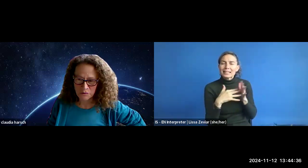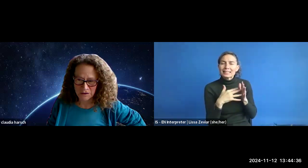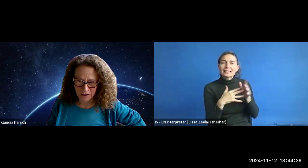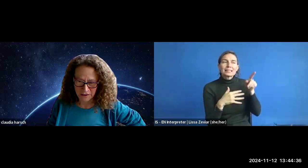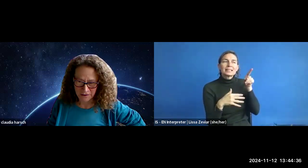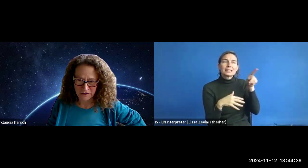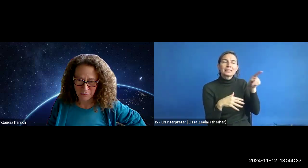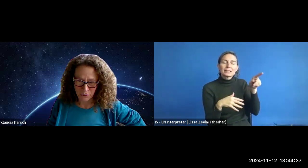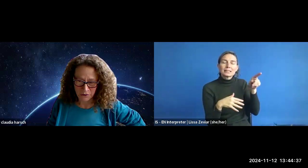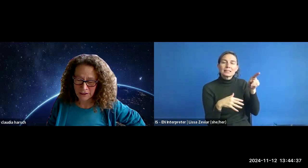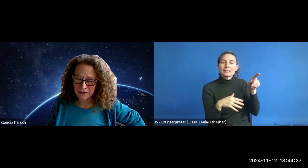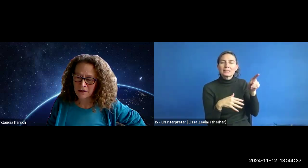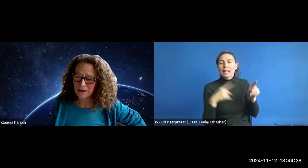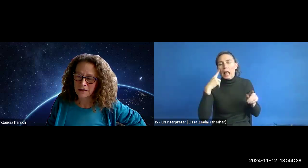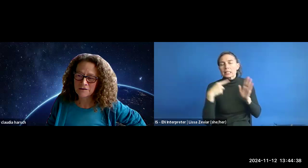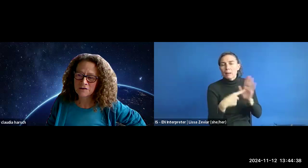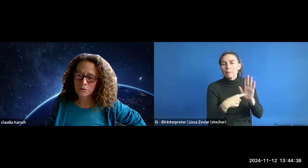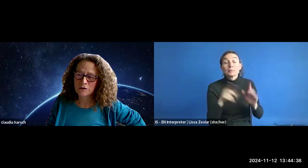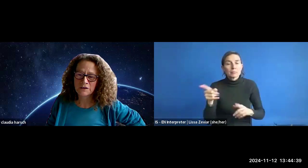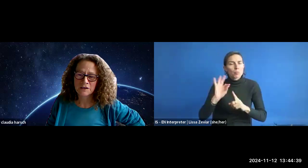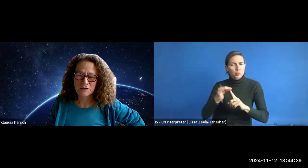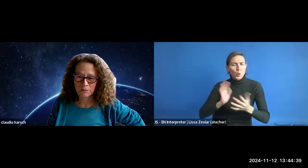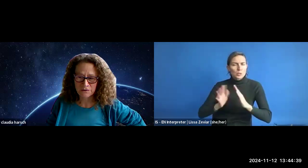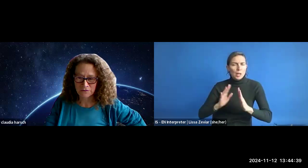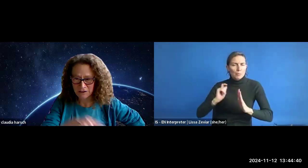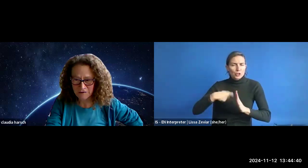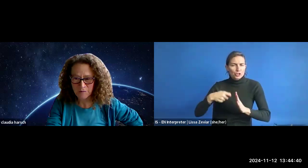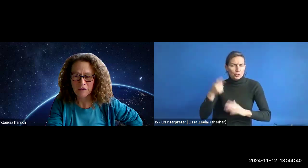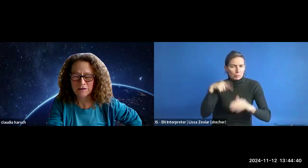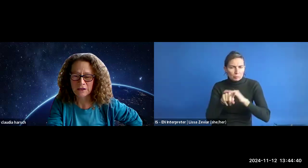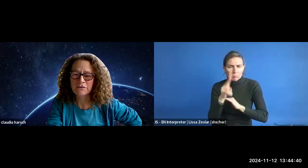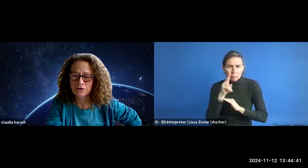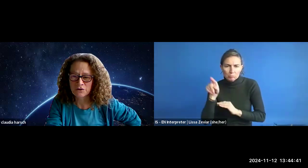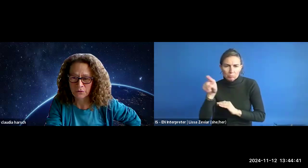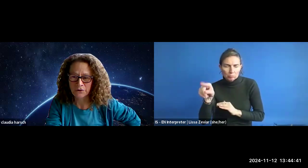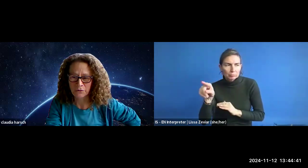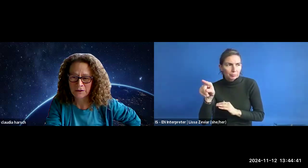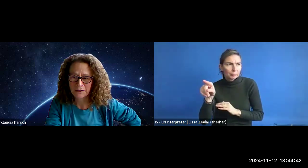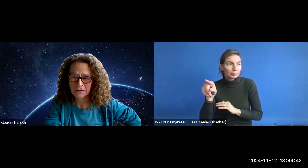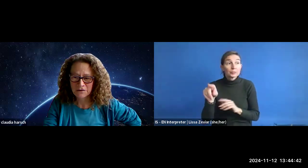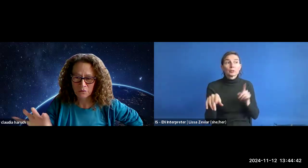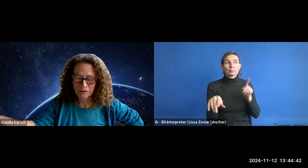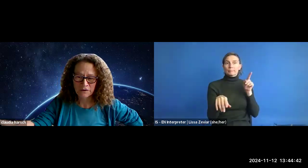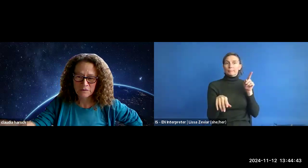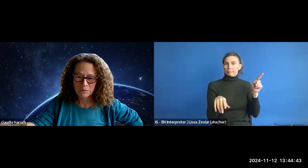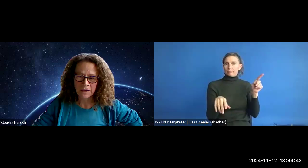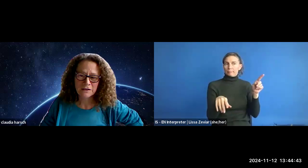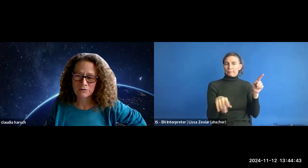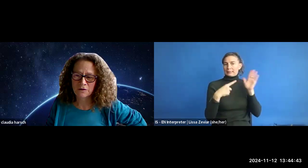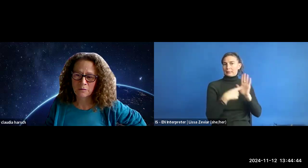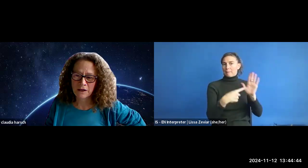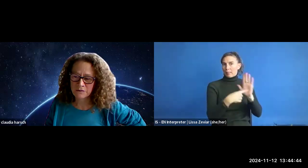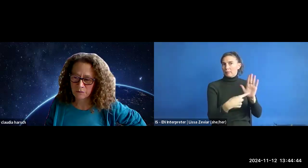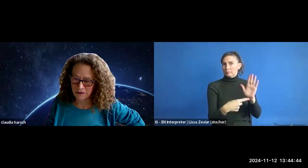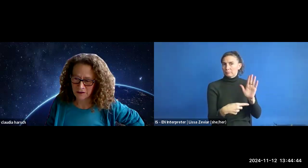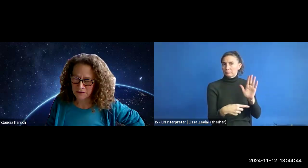the ProSign project. And this is one of the examples of the test specs that I've just shown you. This is one of these